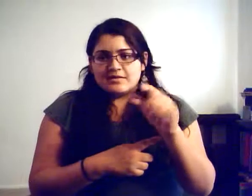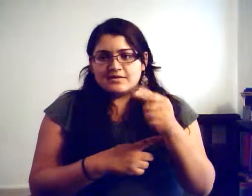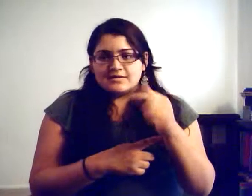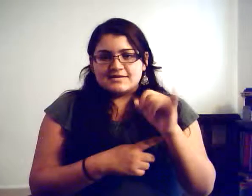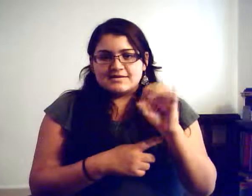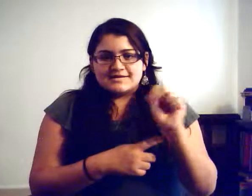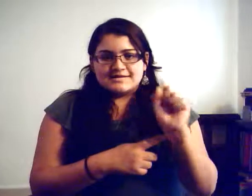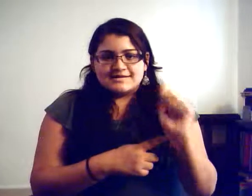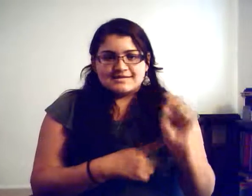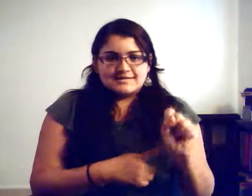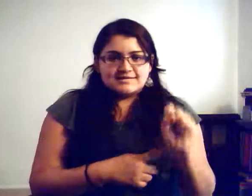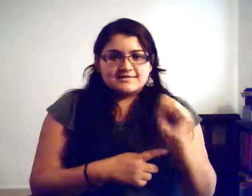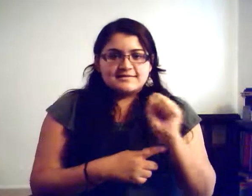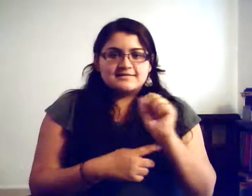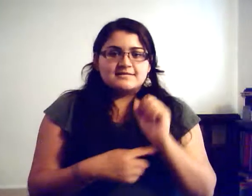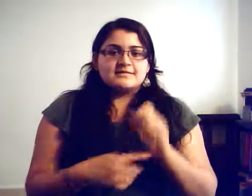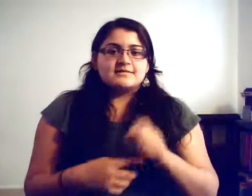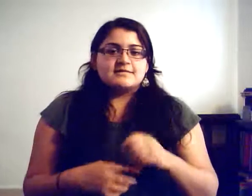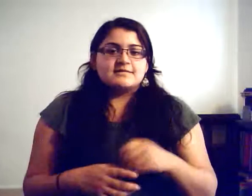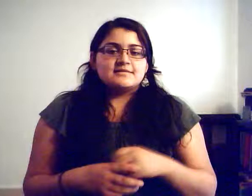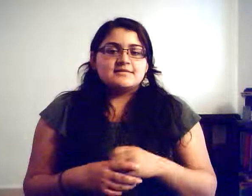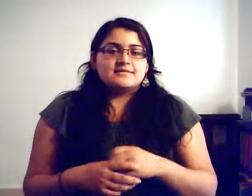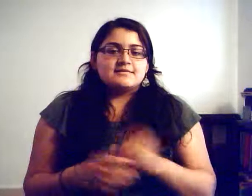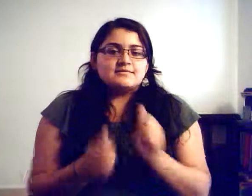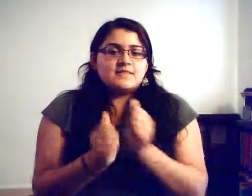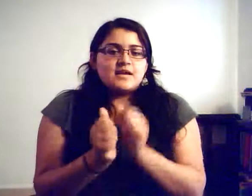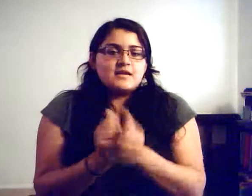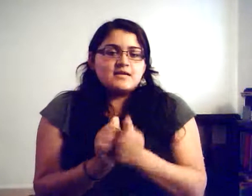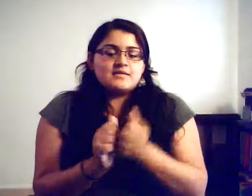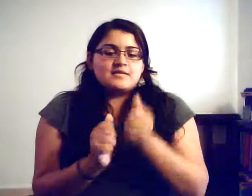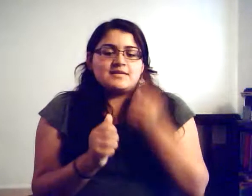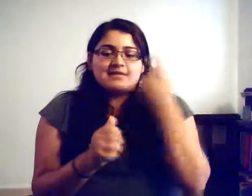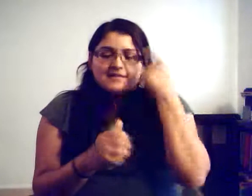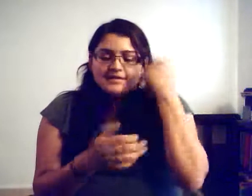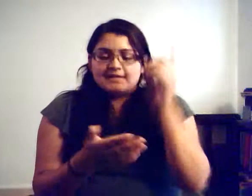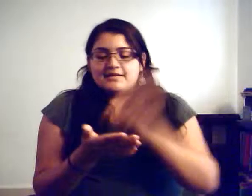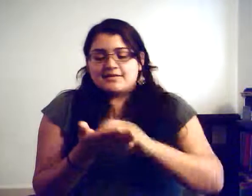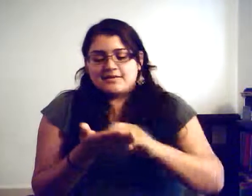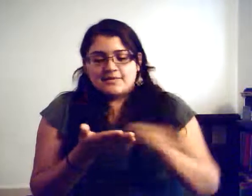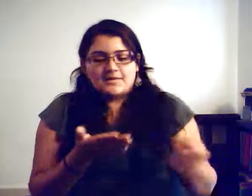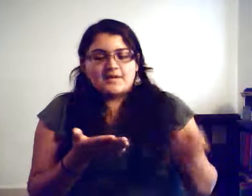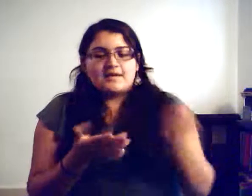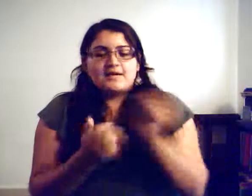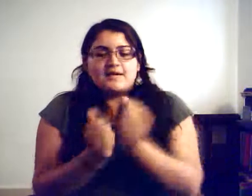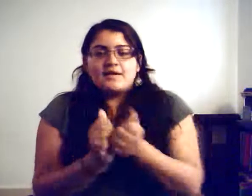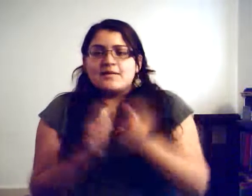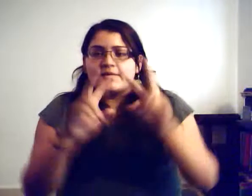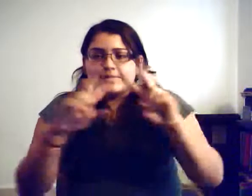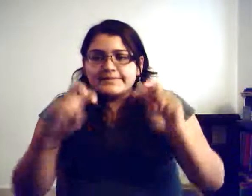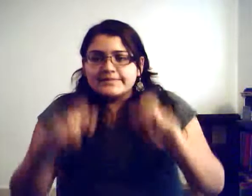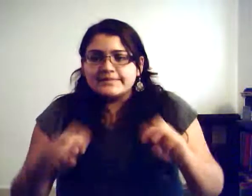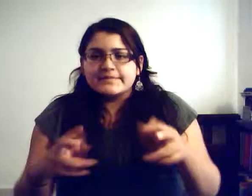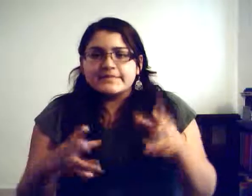theory. They learned how psychologists write, how psychologists think. They learned about writing the